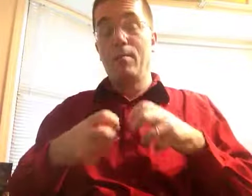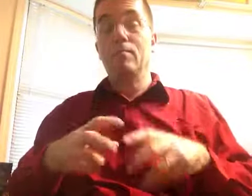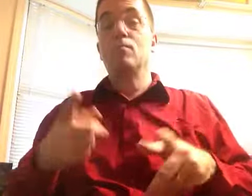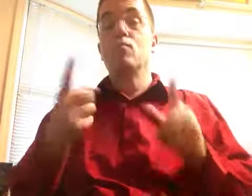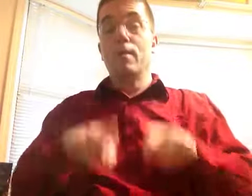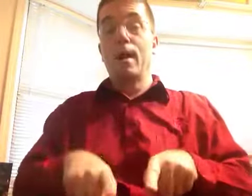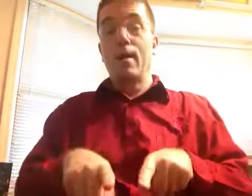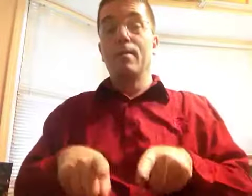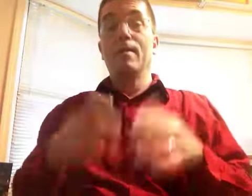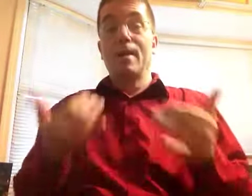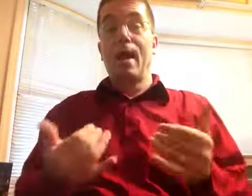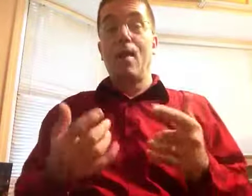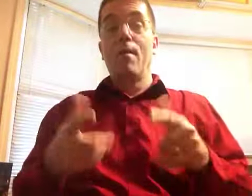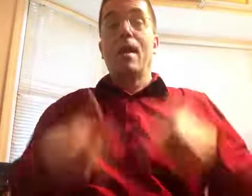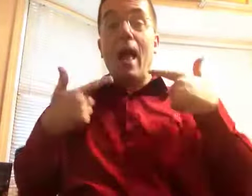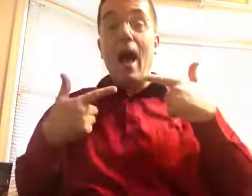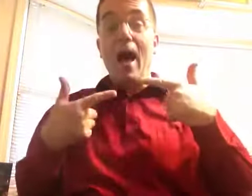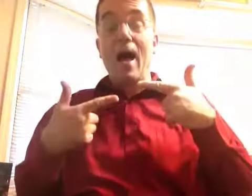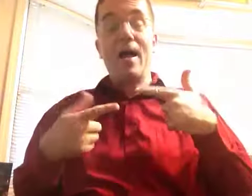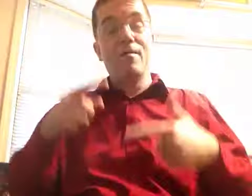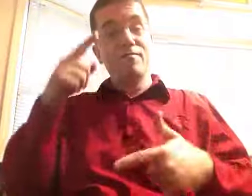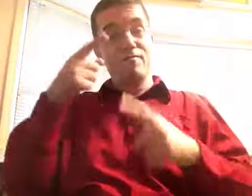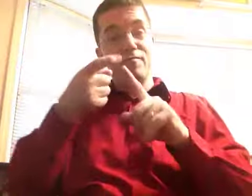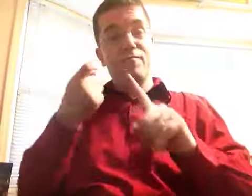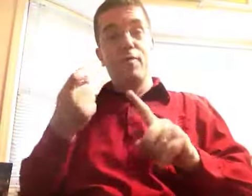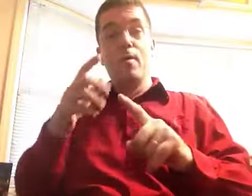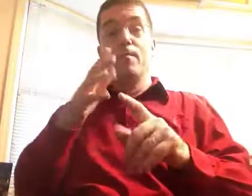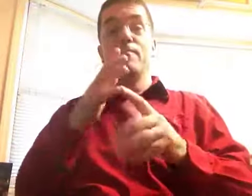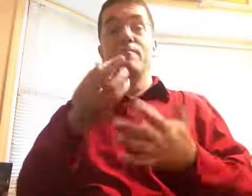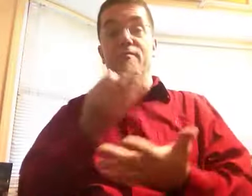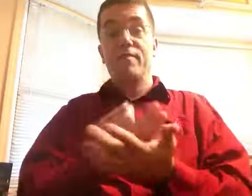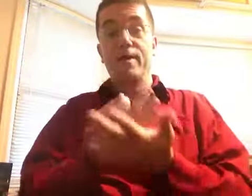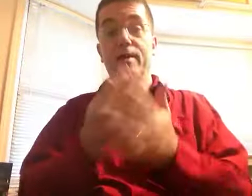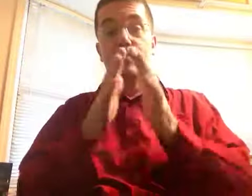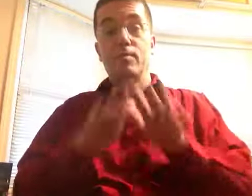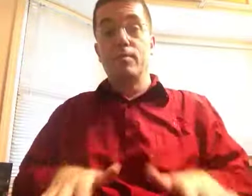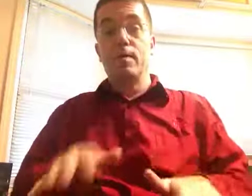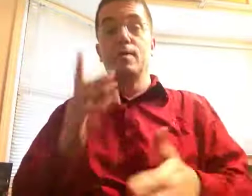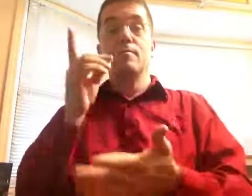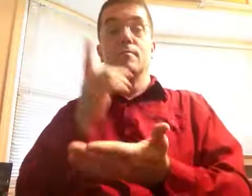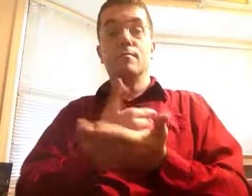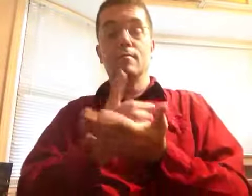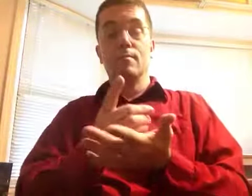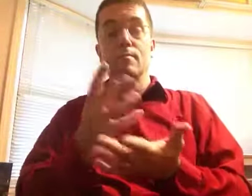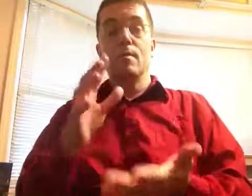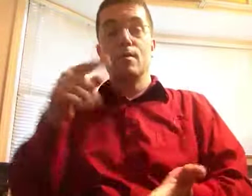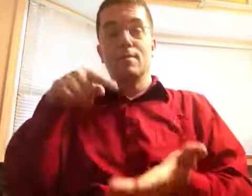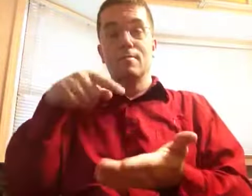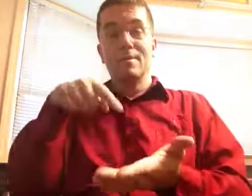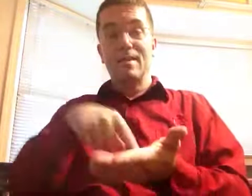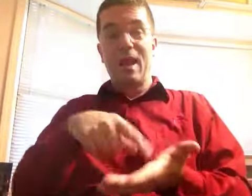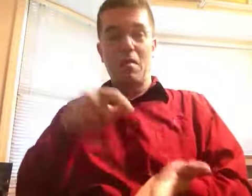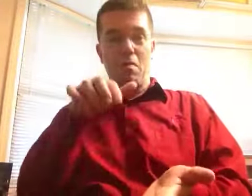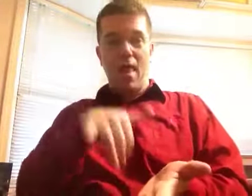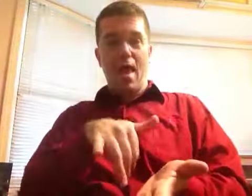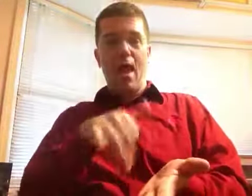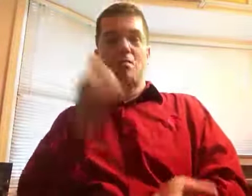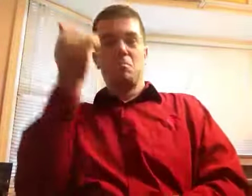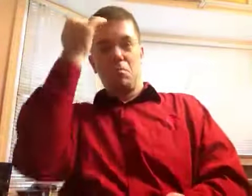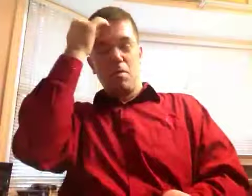Residential Peace Plaza. It's the Dave Ramsey Show, where debt is dumb, cash is king, and the paid-off home